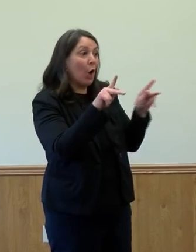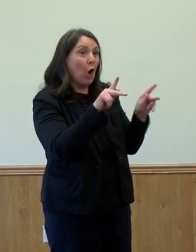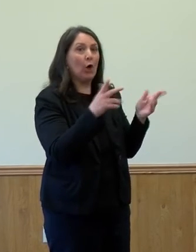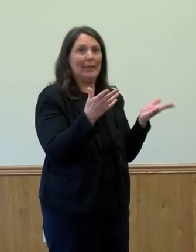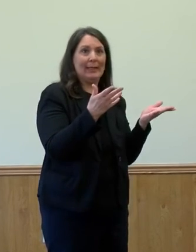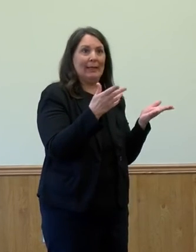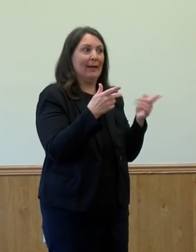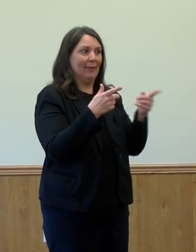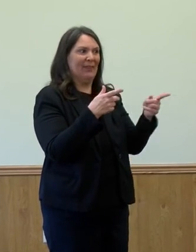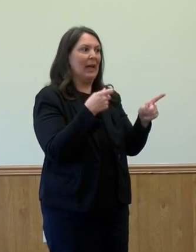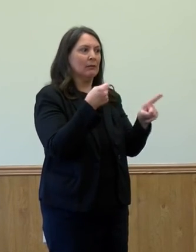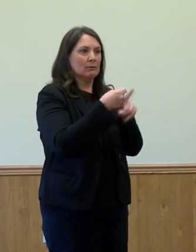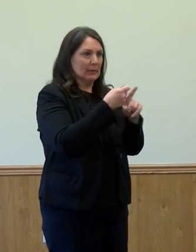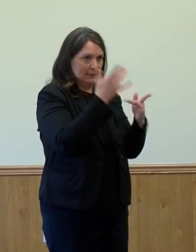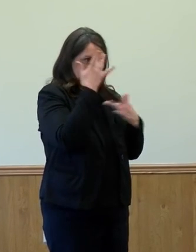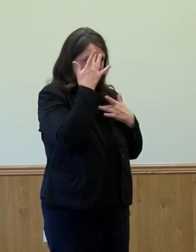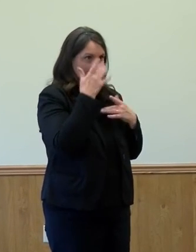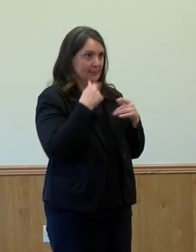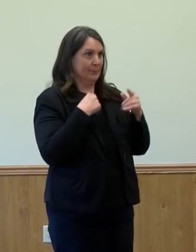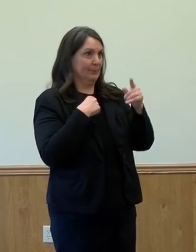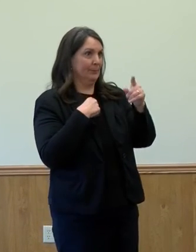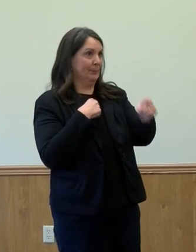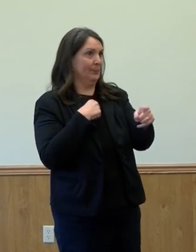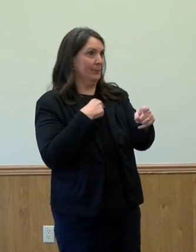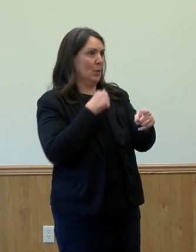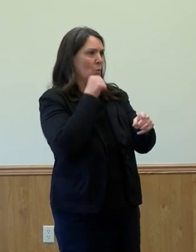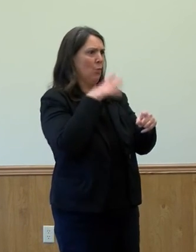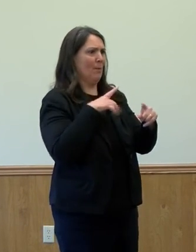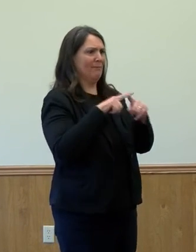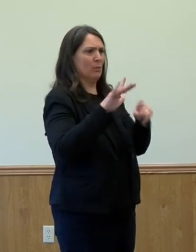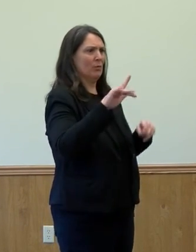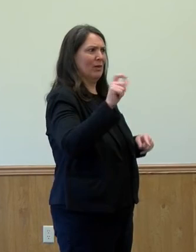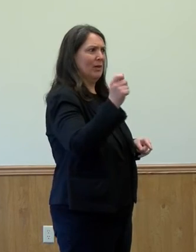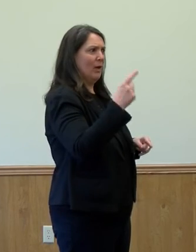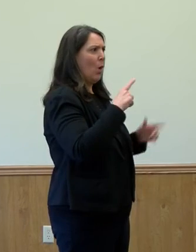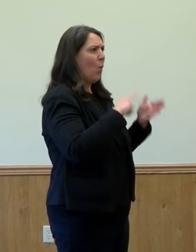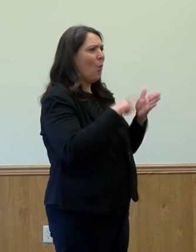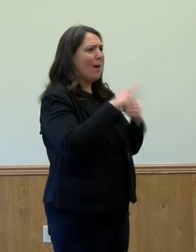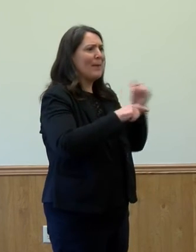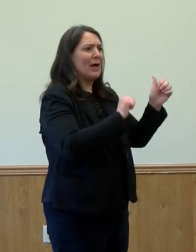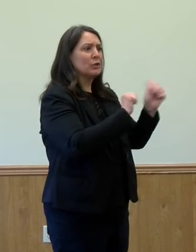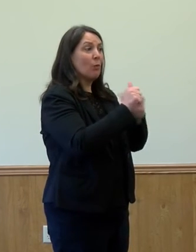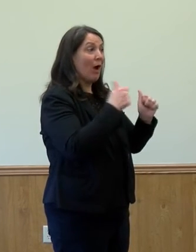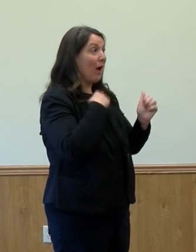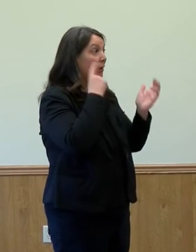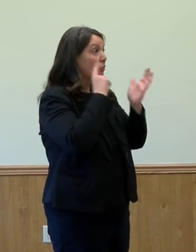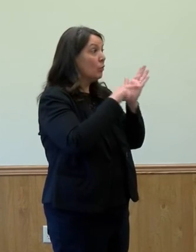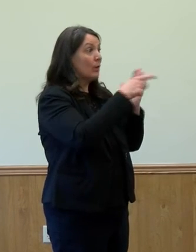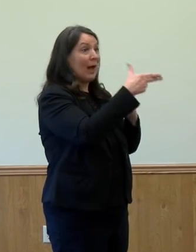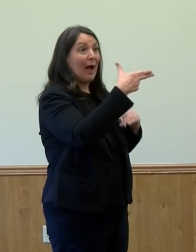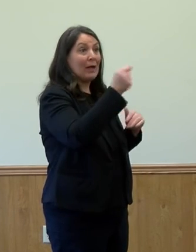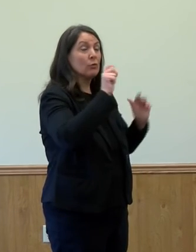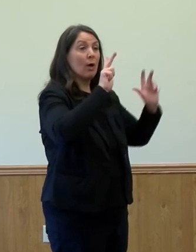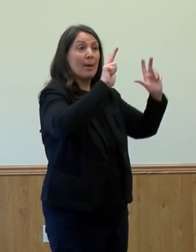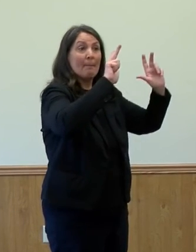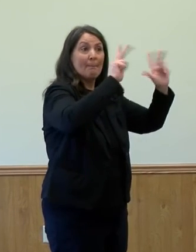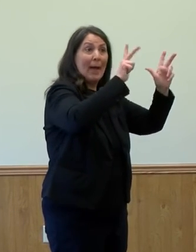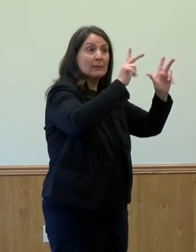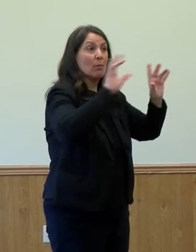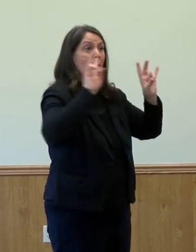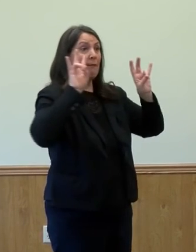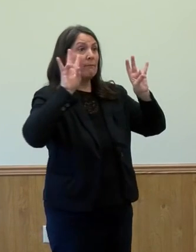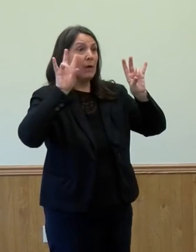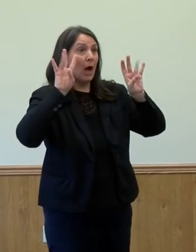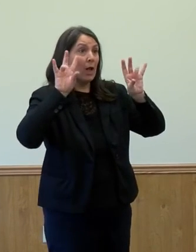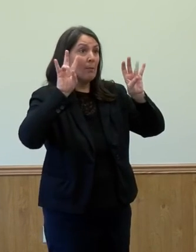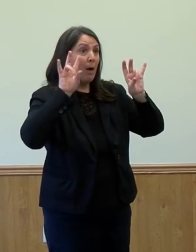I don't know if you have been to any recent sporting events with kids, but anytime I see any high school basketball, volleyball